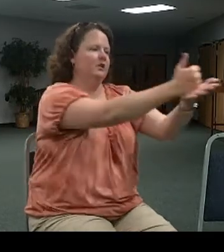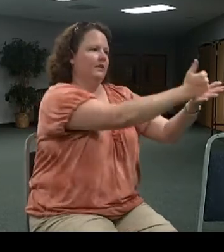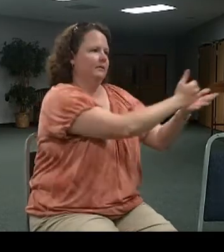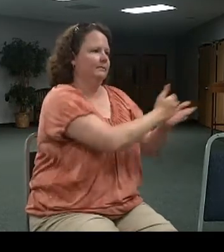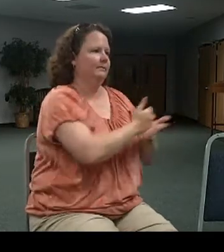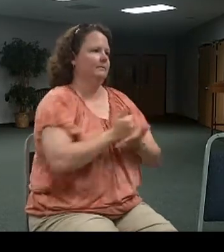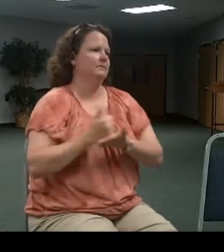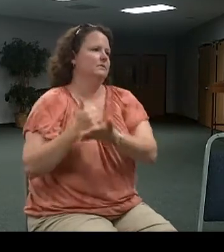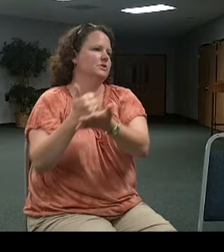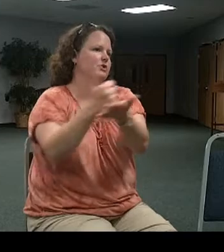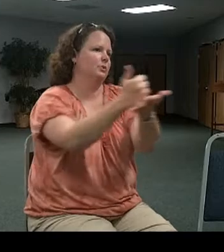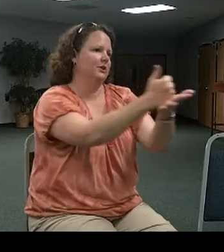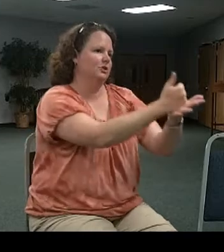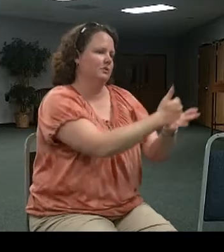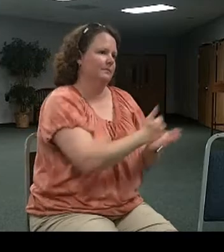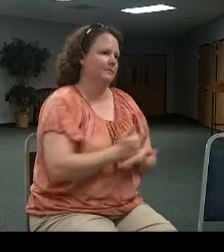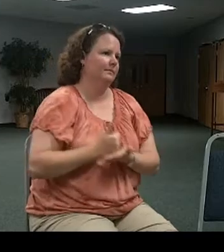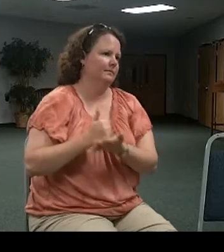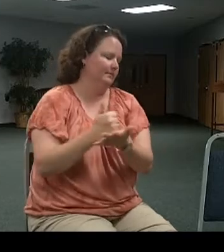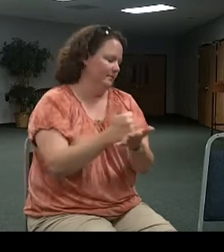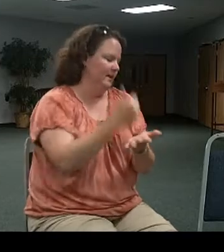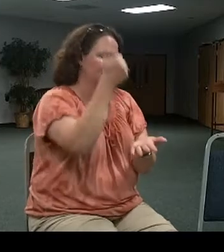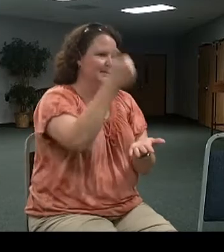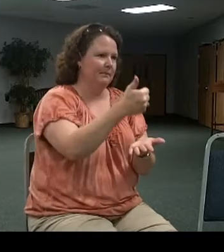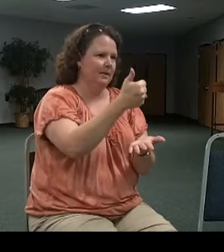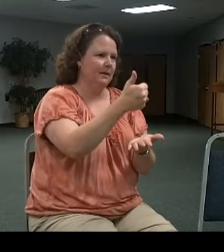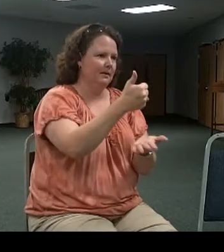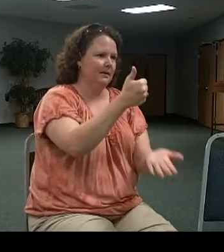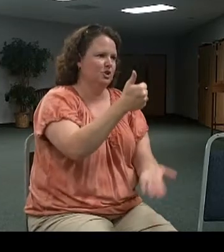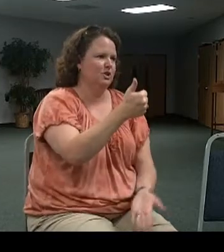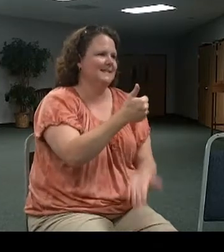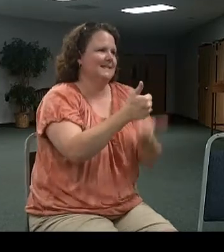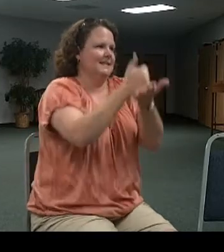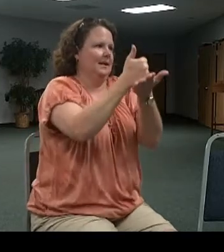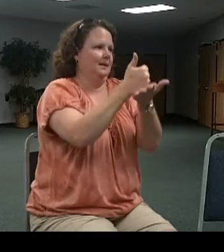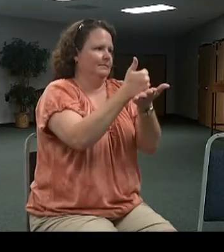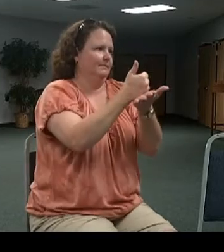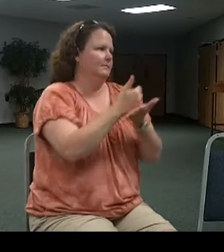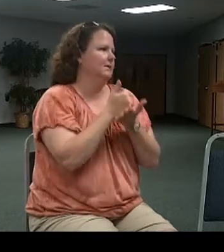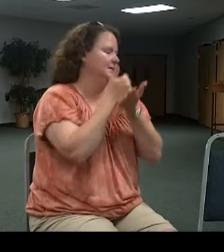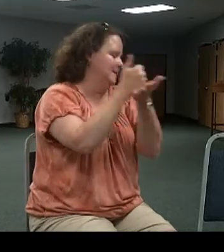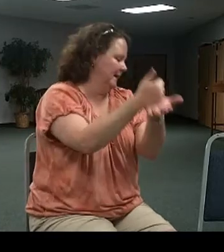other. It's directional. Something that you're assisting to help.